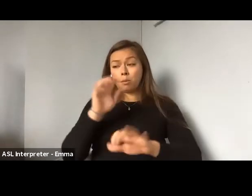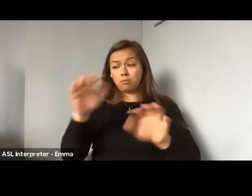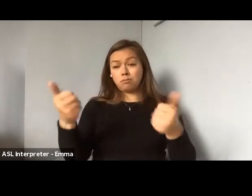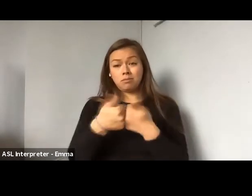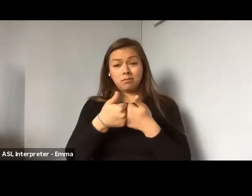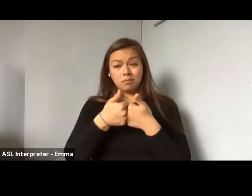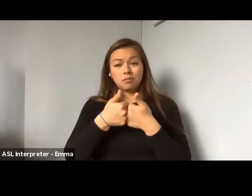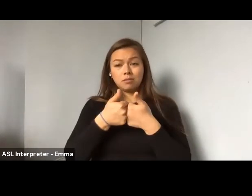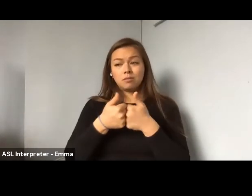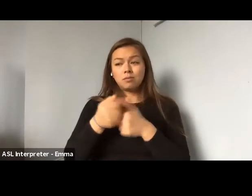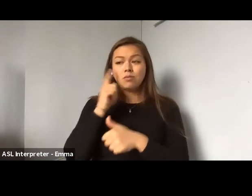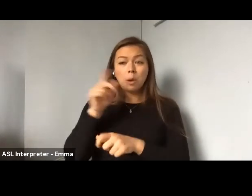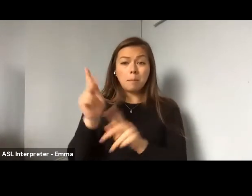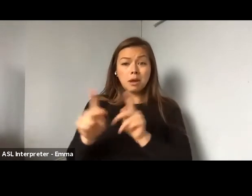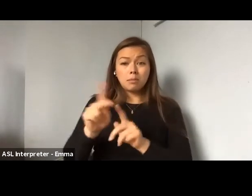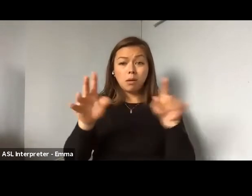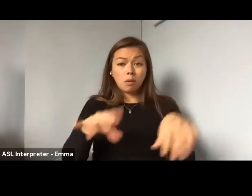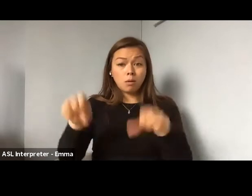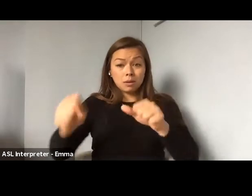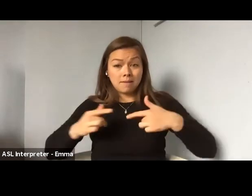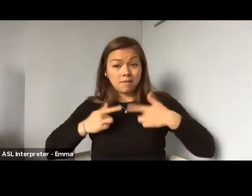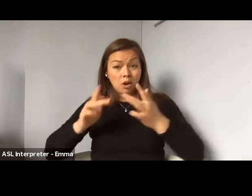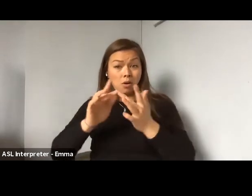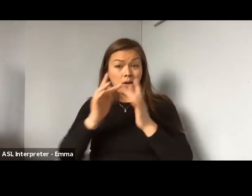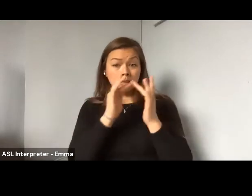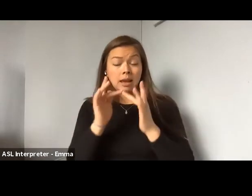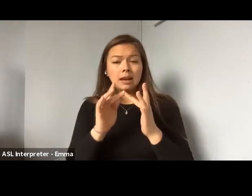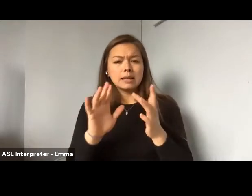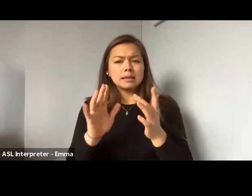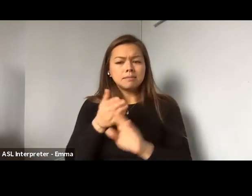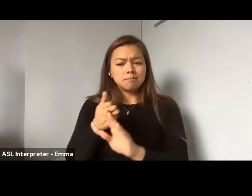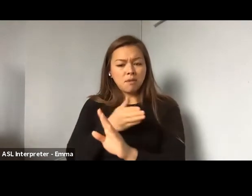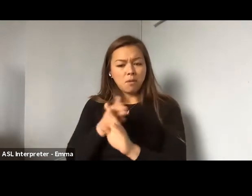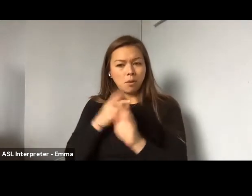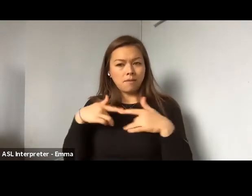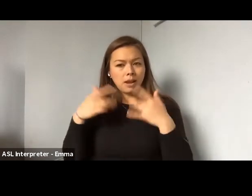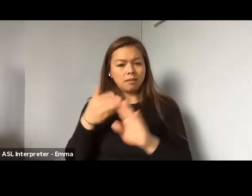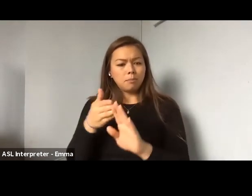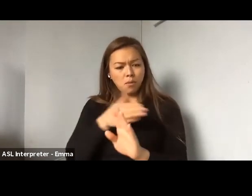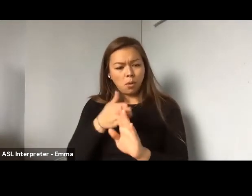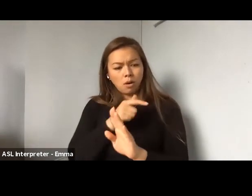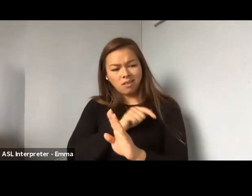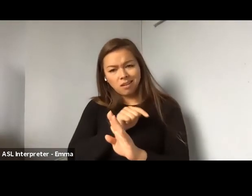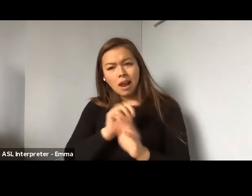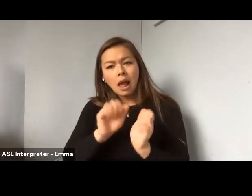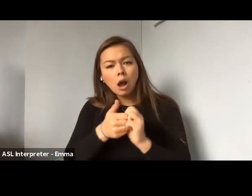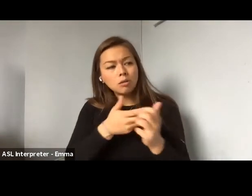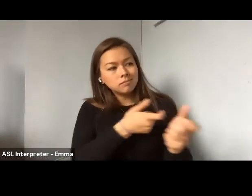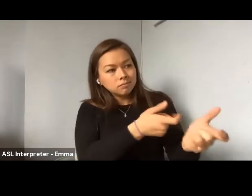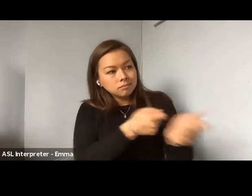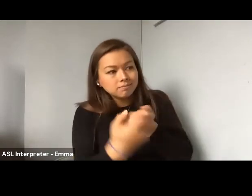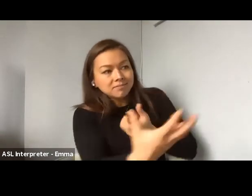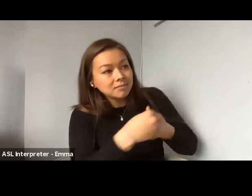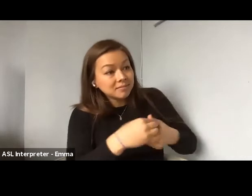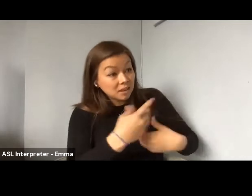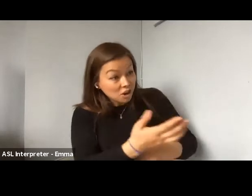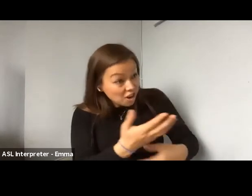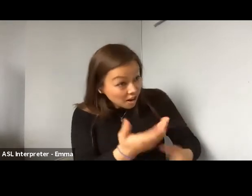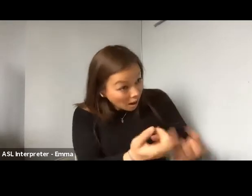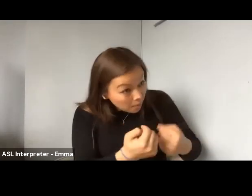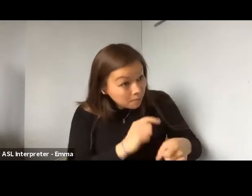pre-event? So an idea that came up to combat this was one-on-one interviews with the folks who applied. though